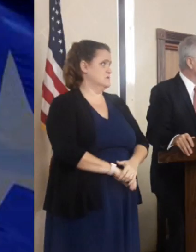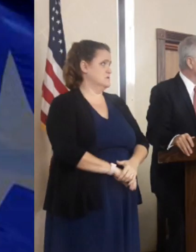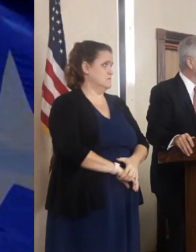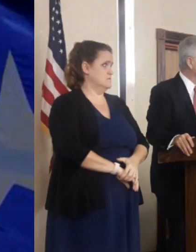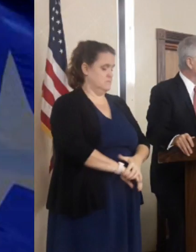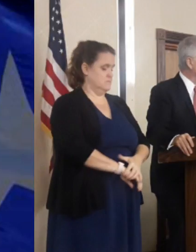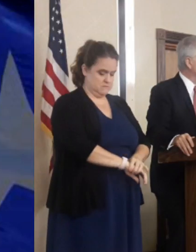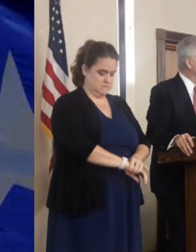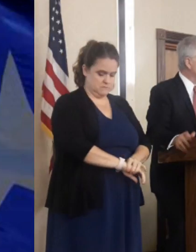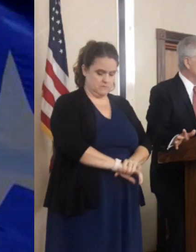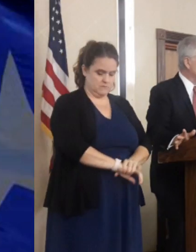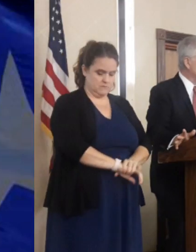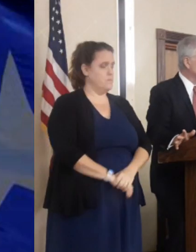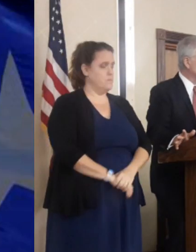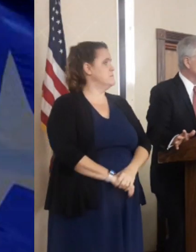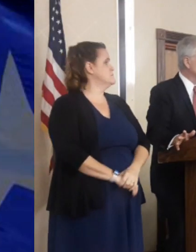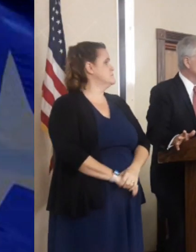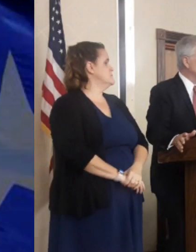Okay? So,